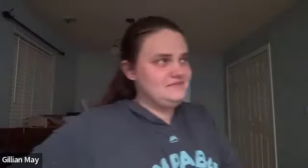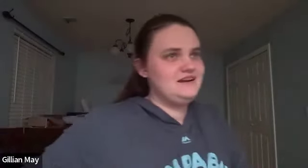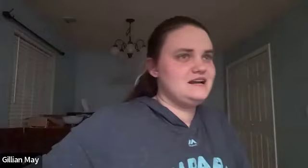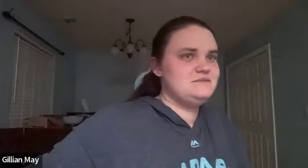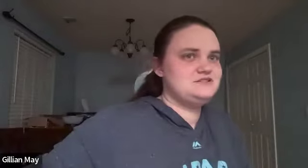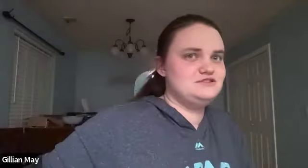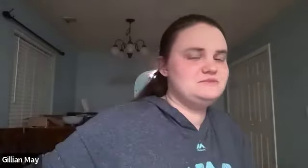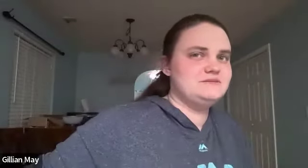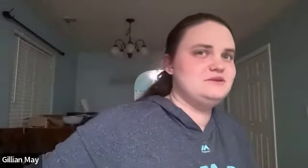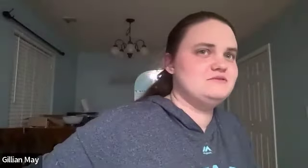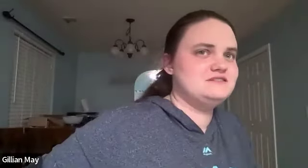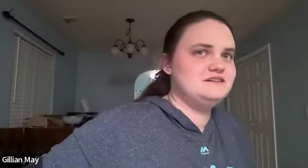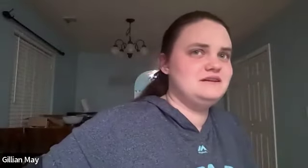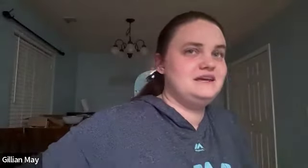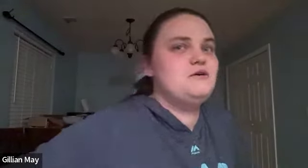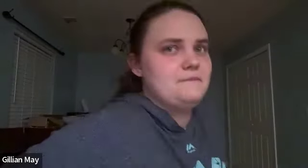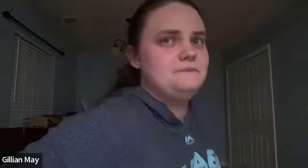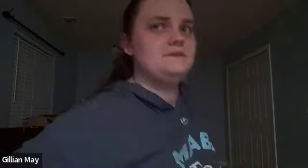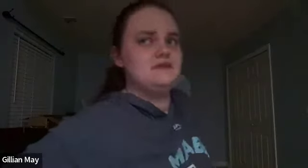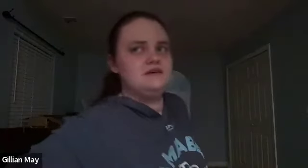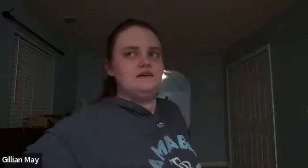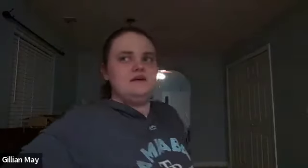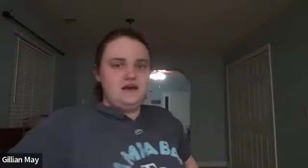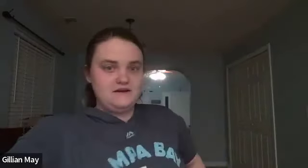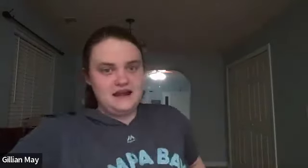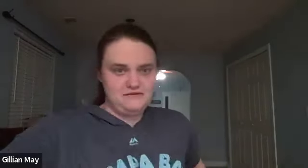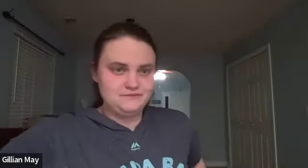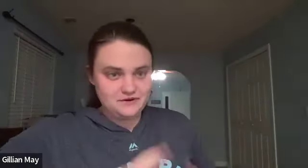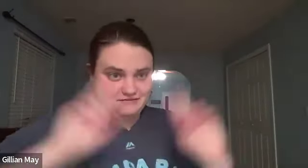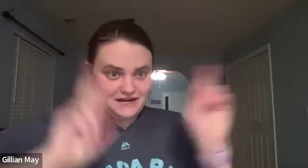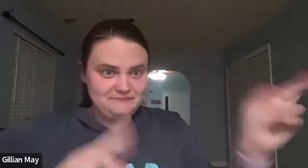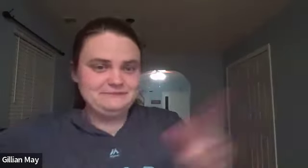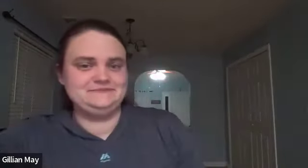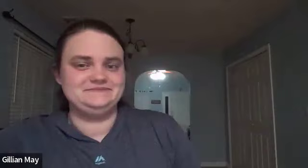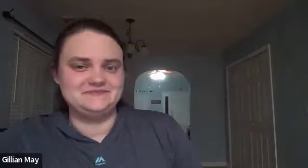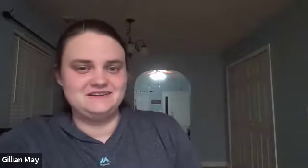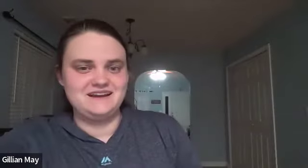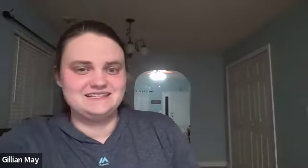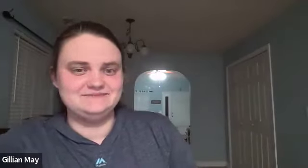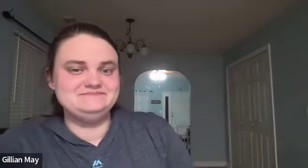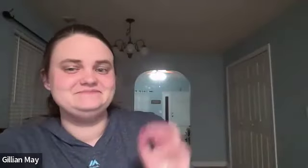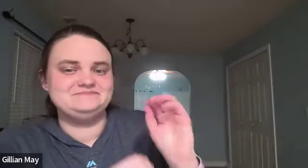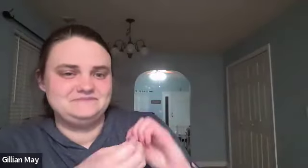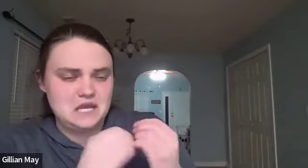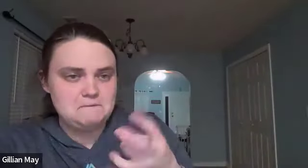I gotta make sure I don't pick a big word that's gonna get me. Okay. All right, I have one. All right, ready? All right. Number